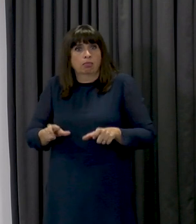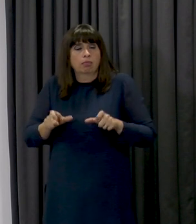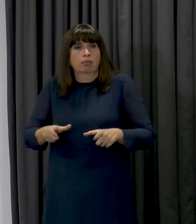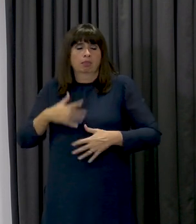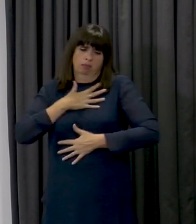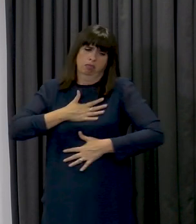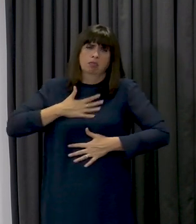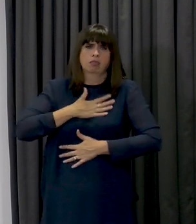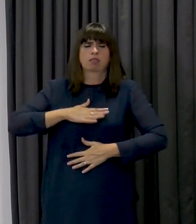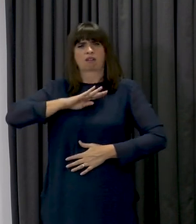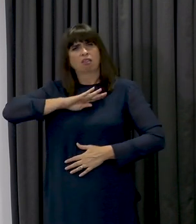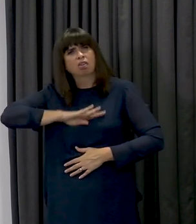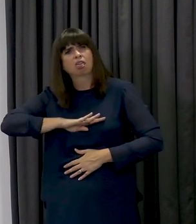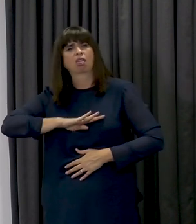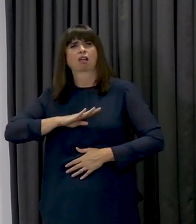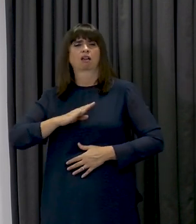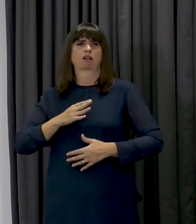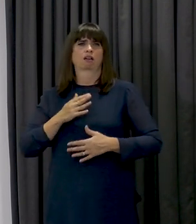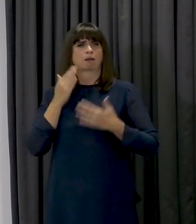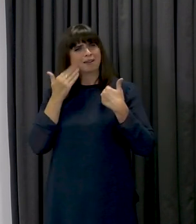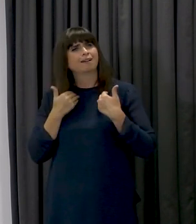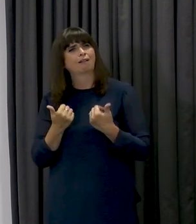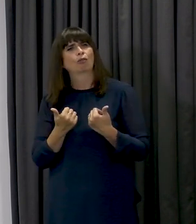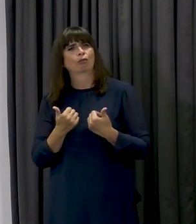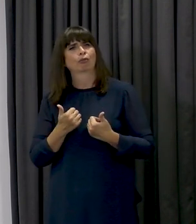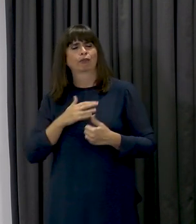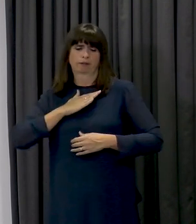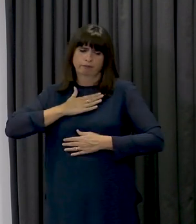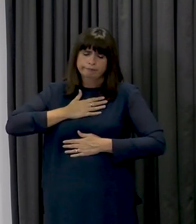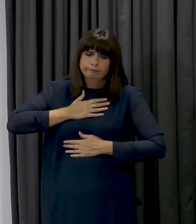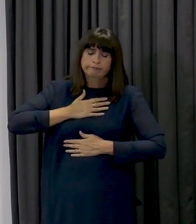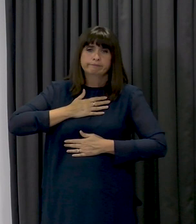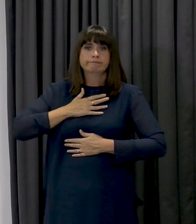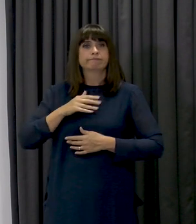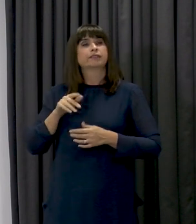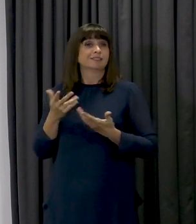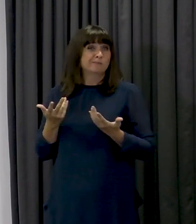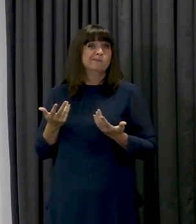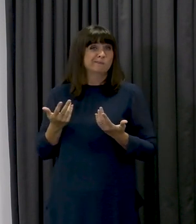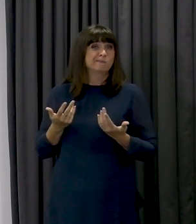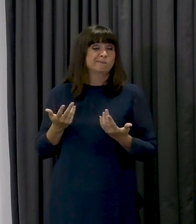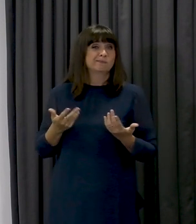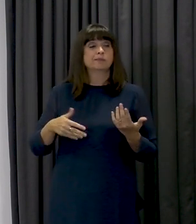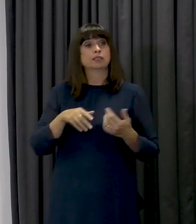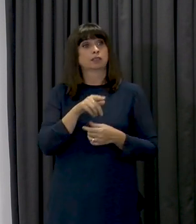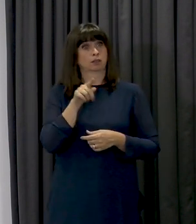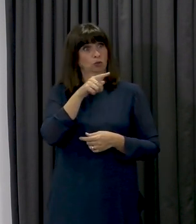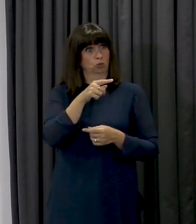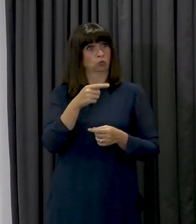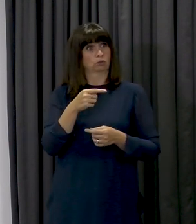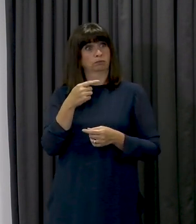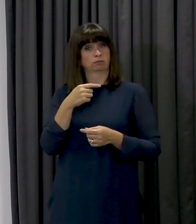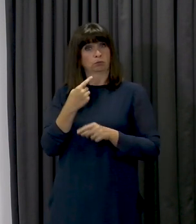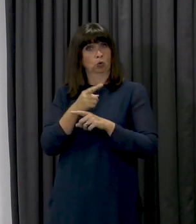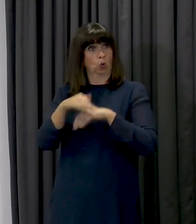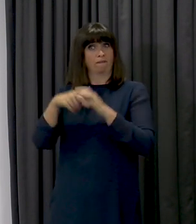from being asked to shield continuously. I think my message to the person who you